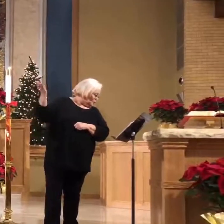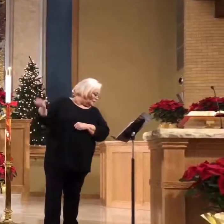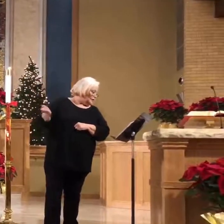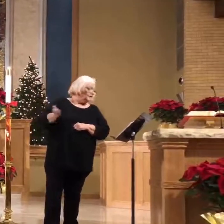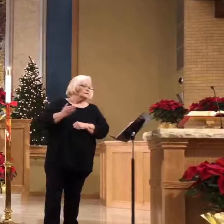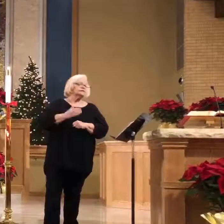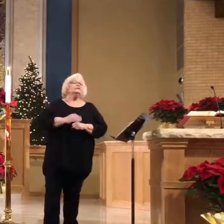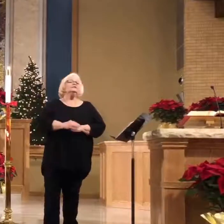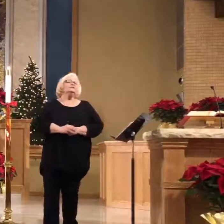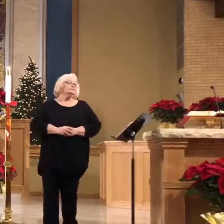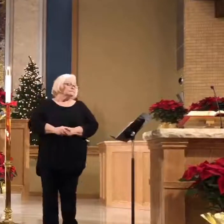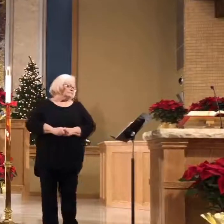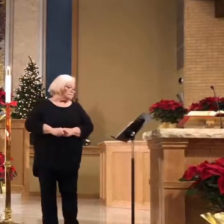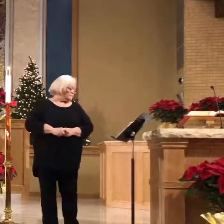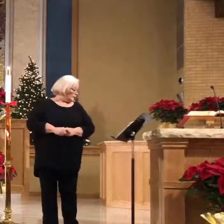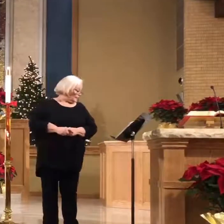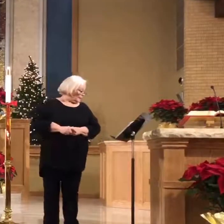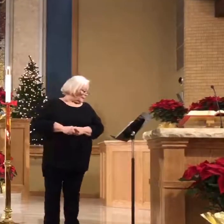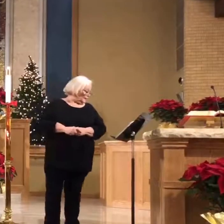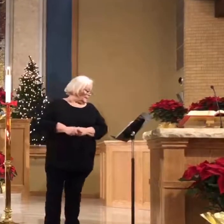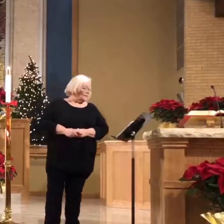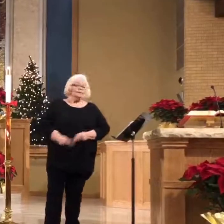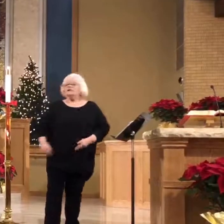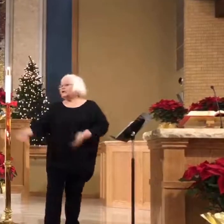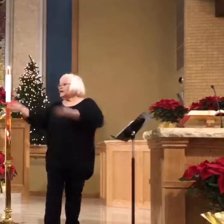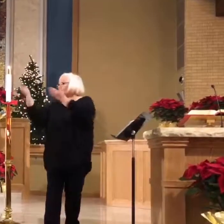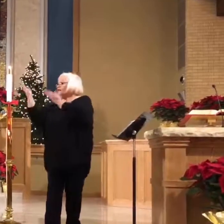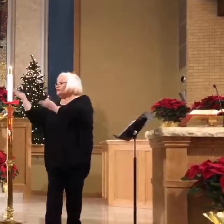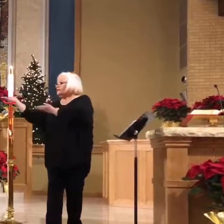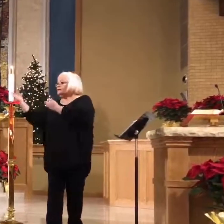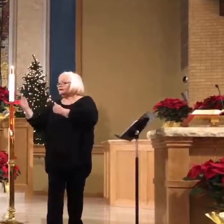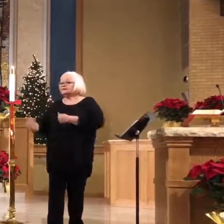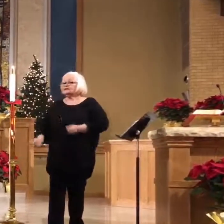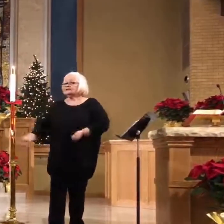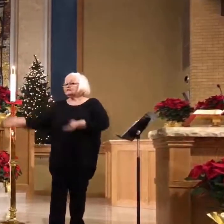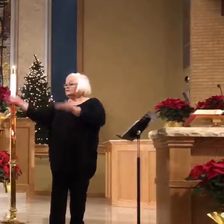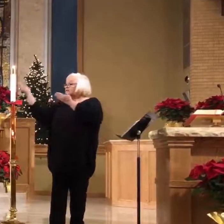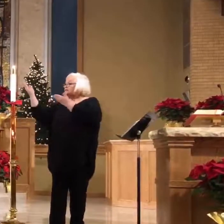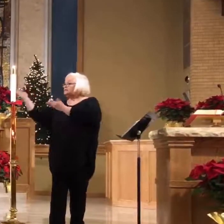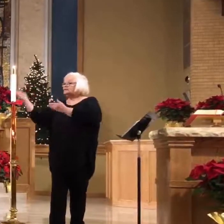hearts enthrone him.